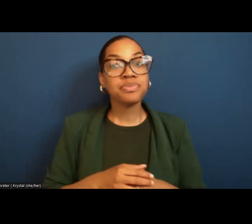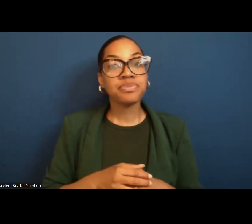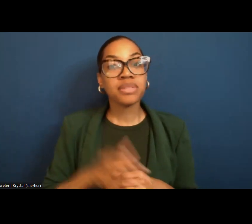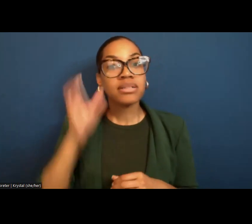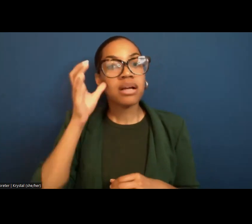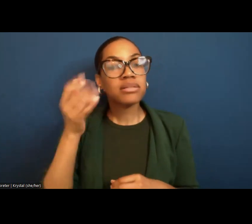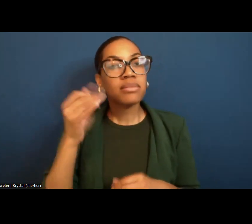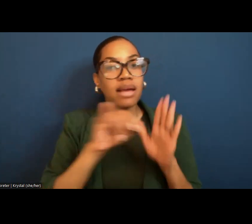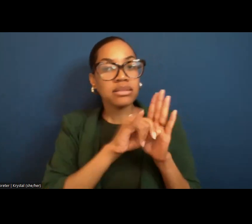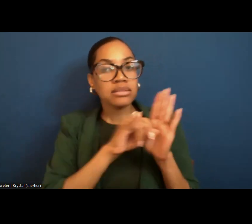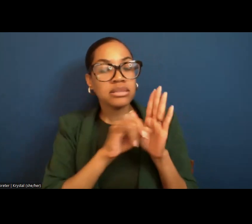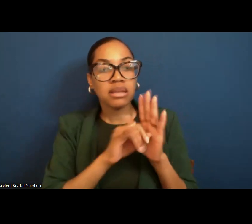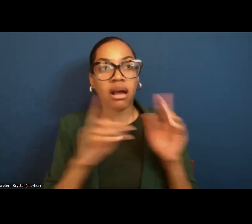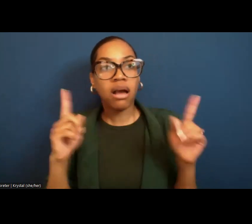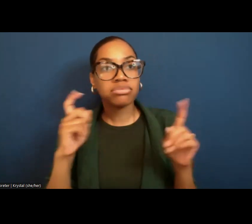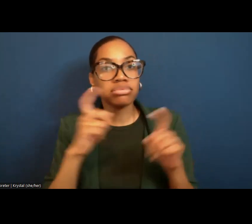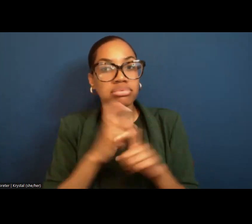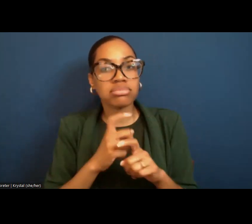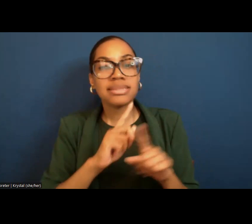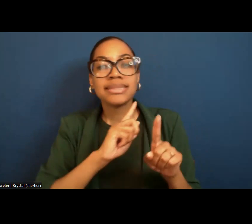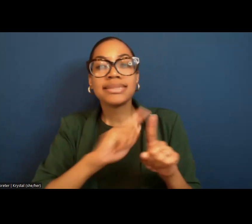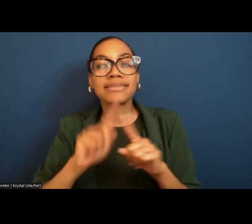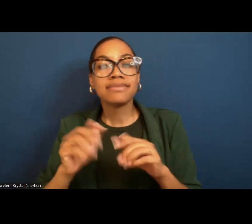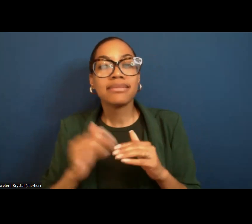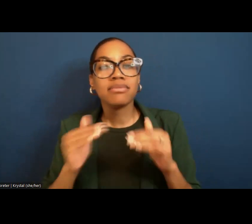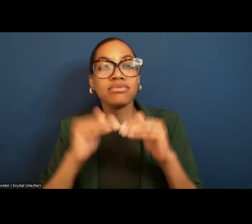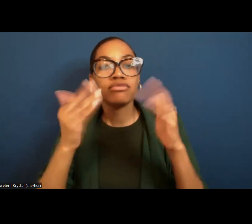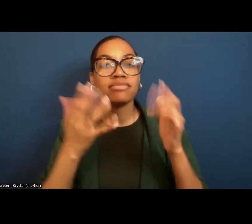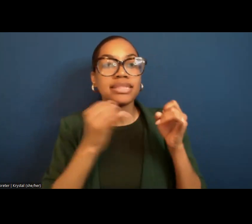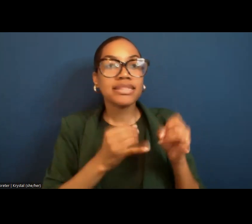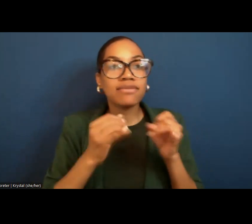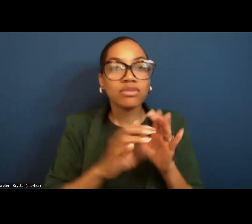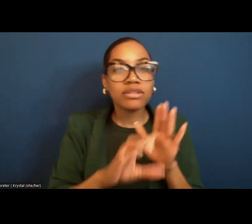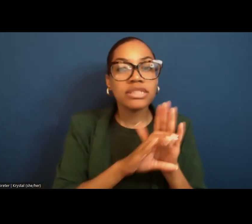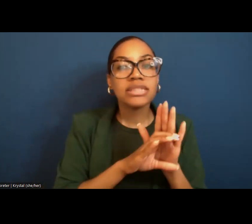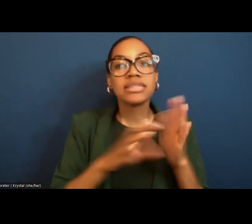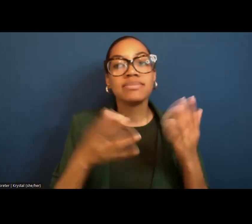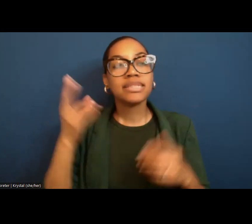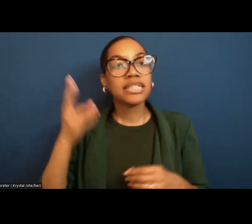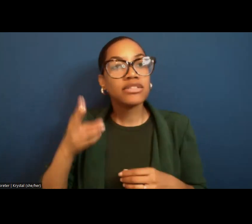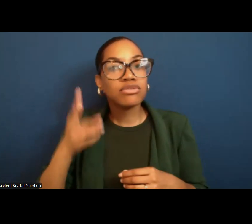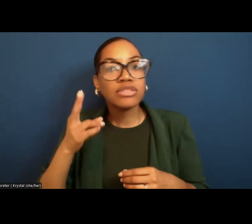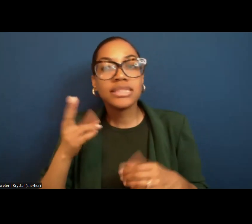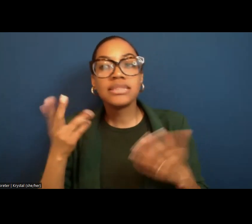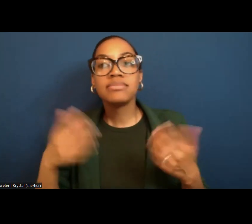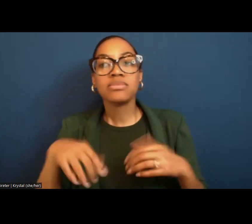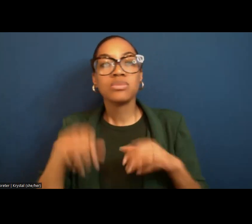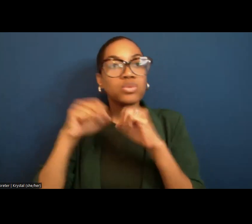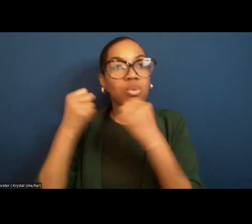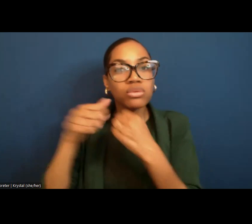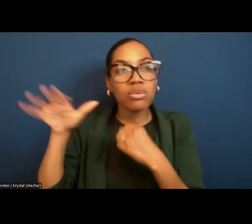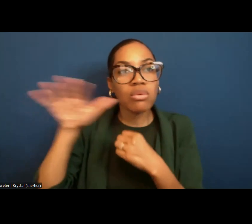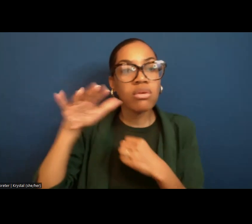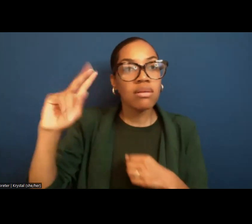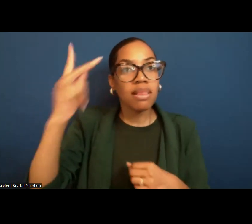historical factors, and social and political context. Who am I? The answer depends in large part on who the world around me says I